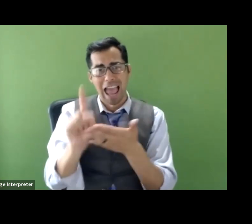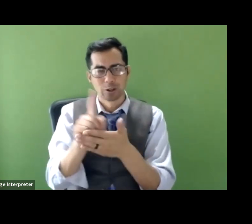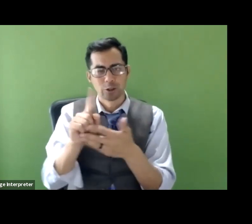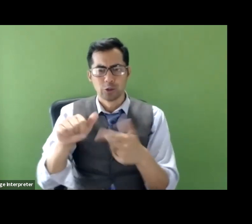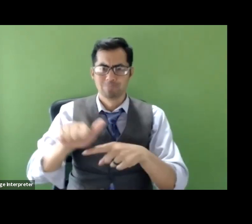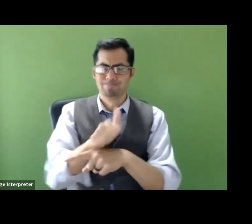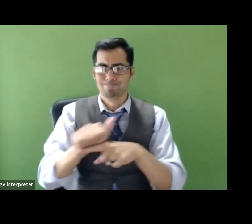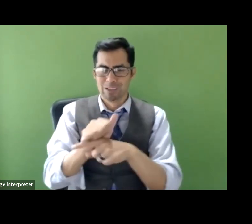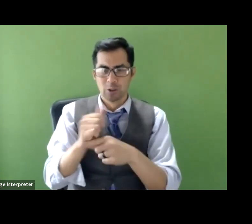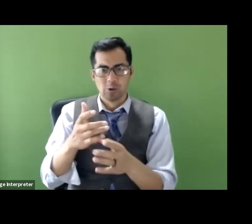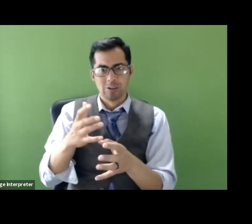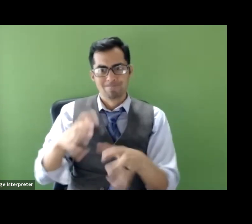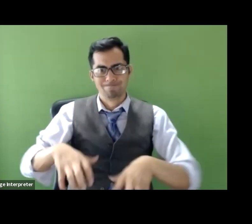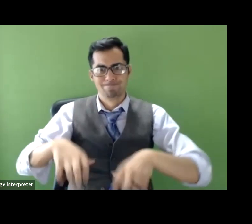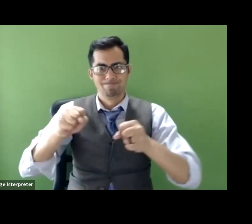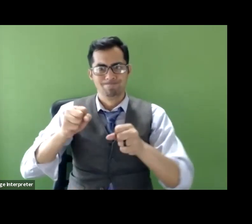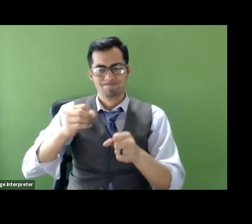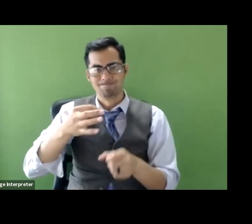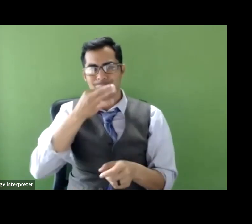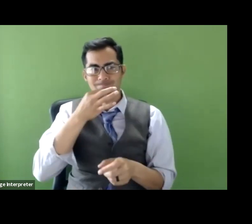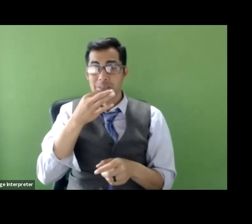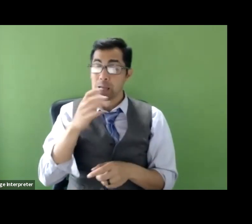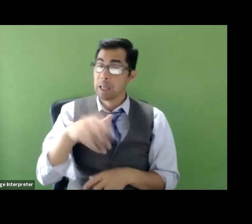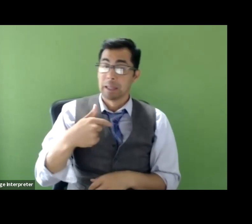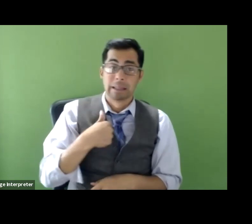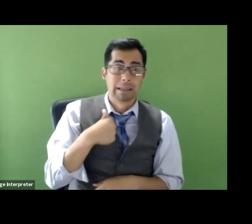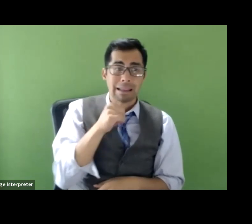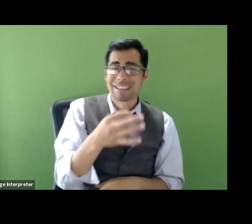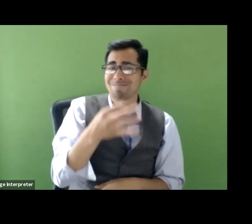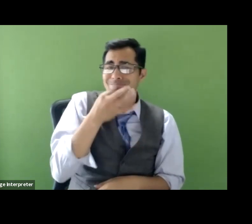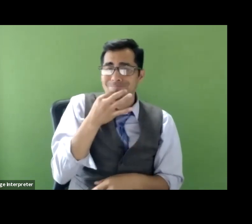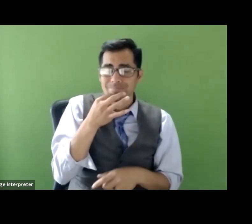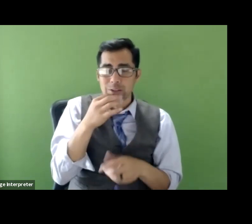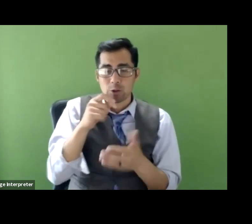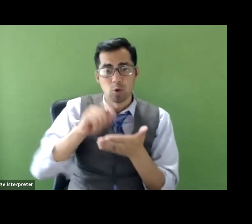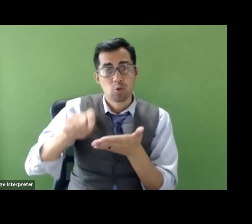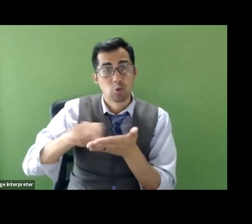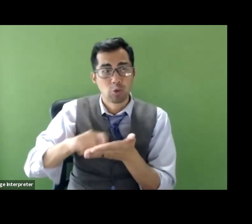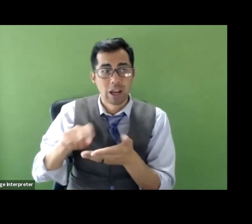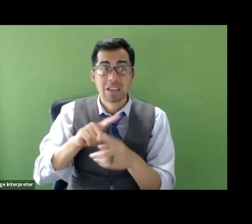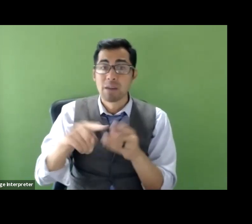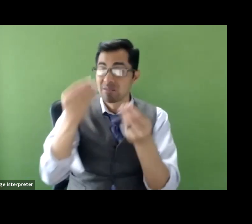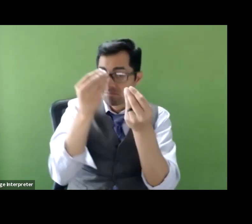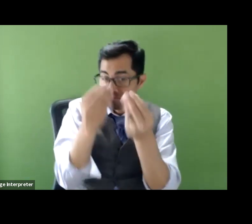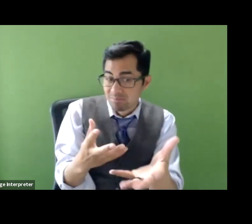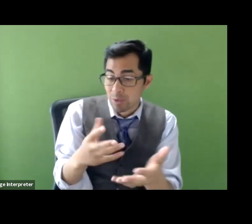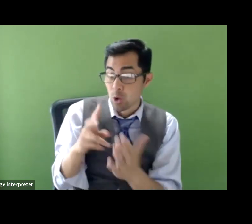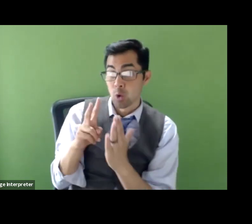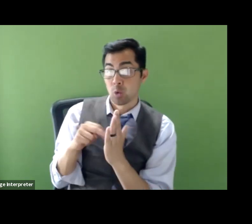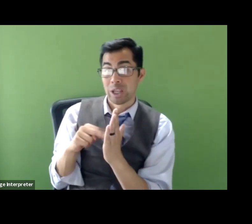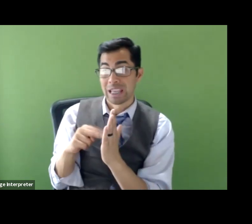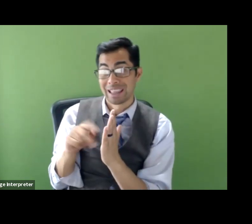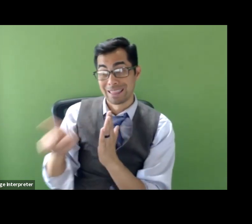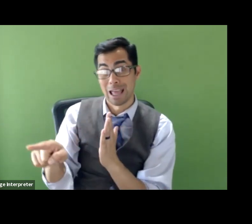craft. While I'd never claimed to master the art of writing, I can tell you that reading those books